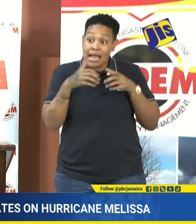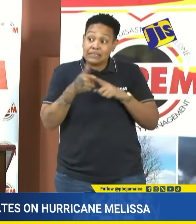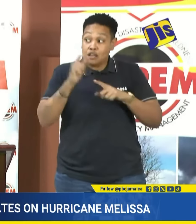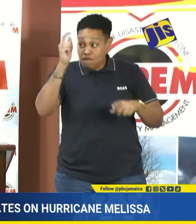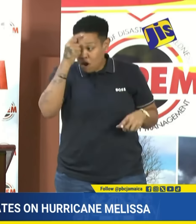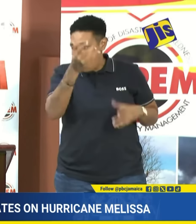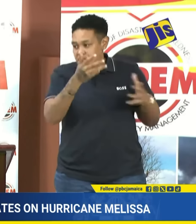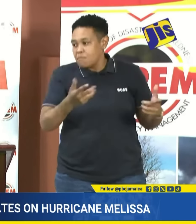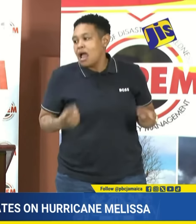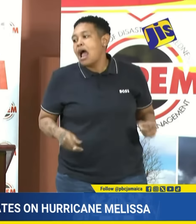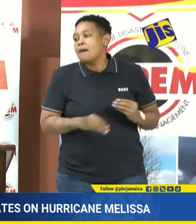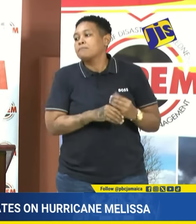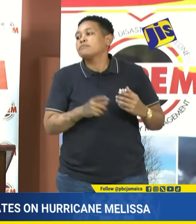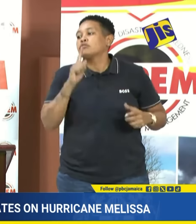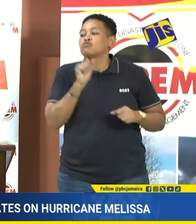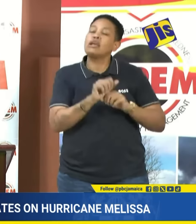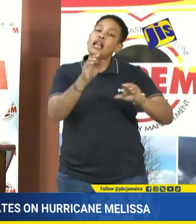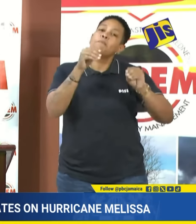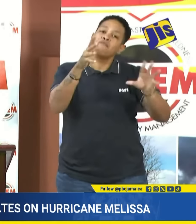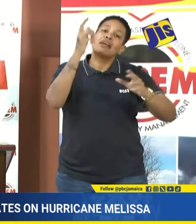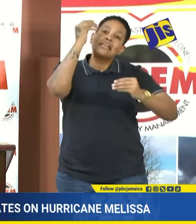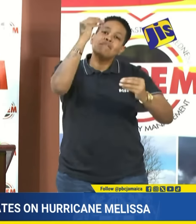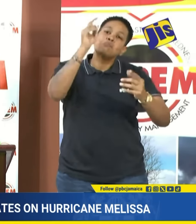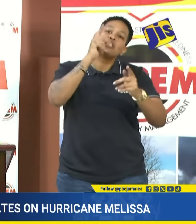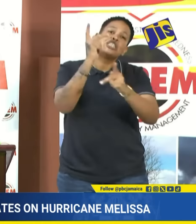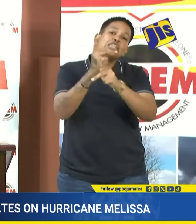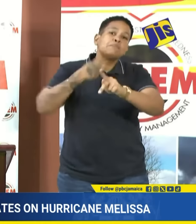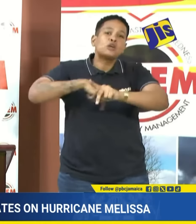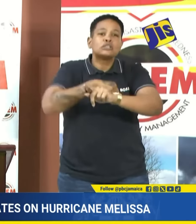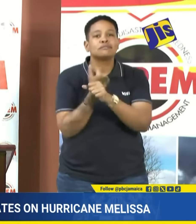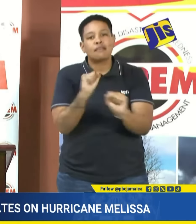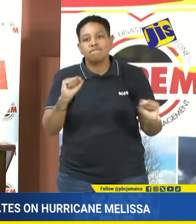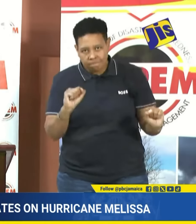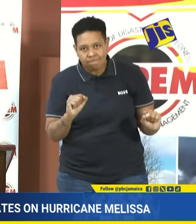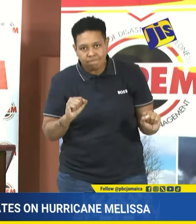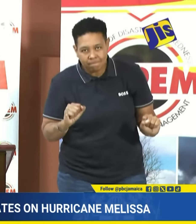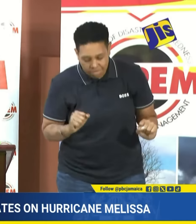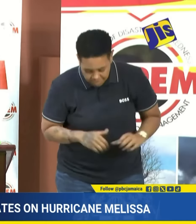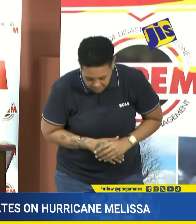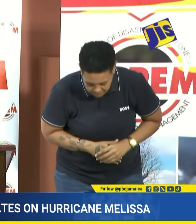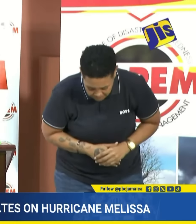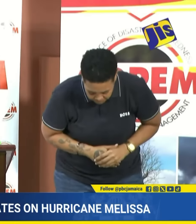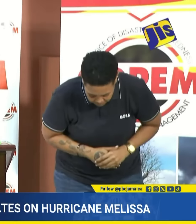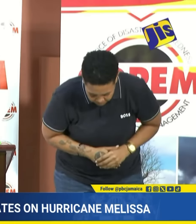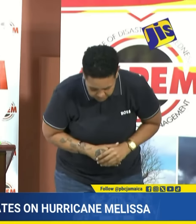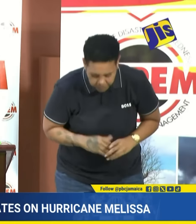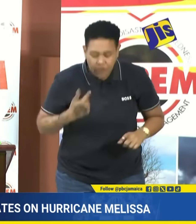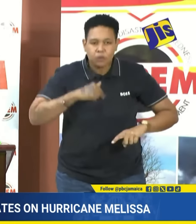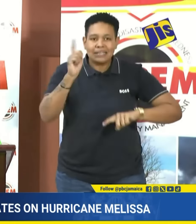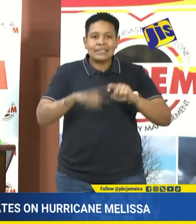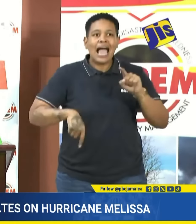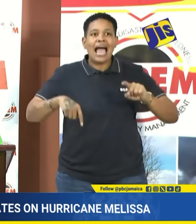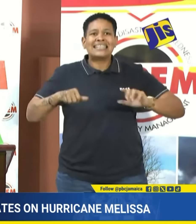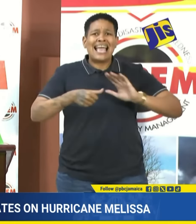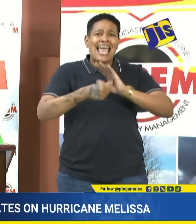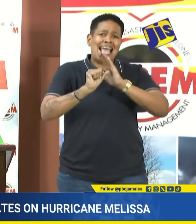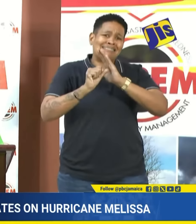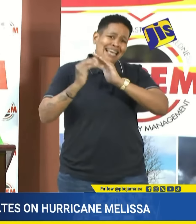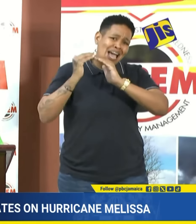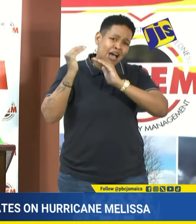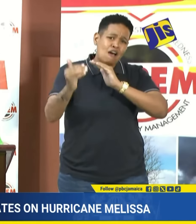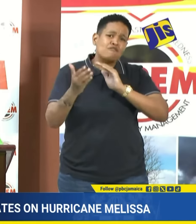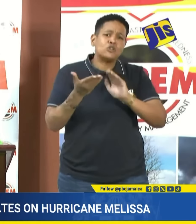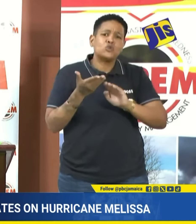entities of government that is providing information to keep us safe. And we can't